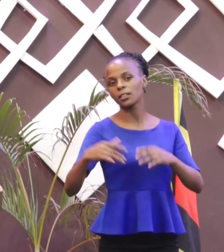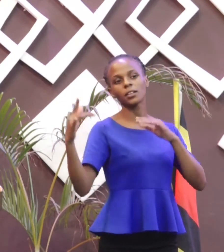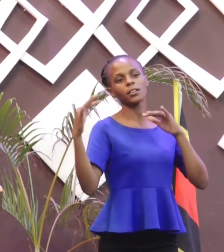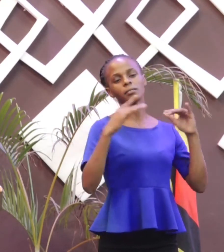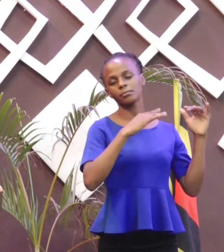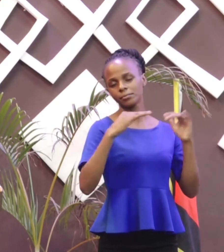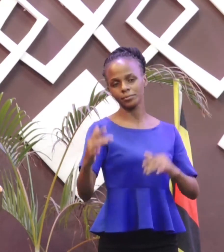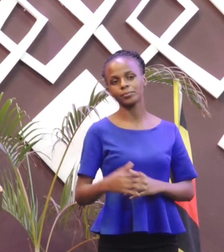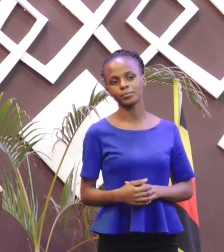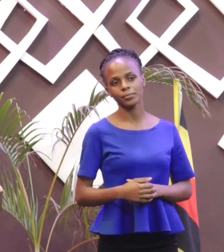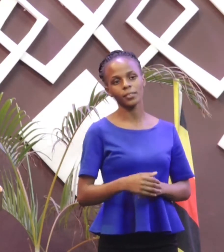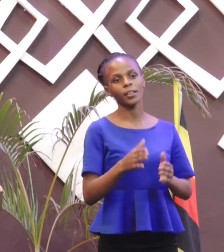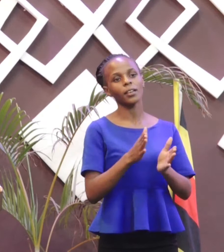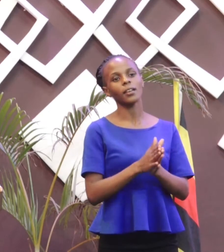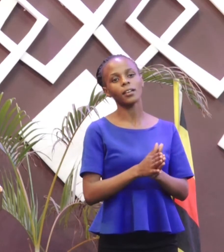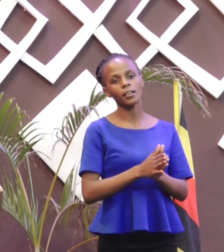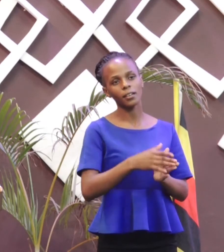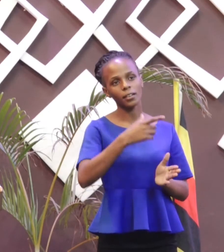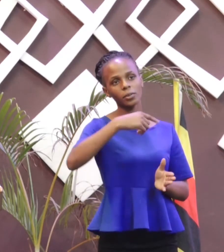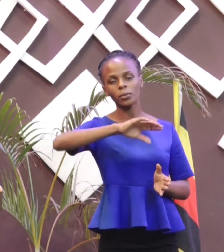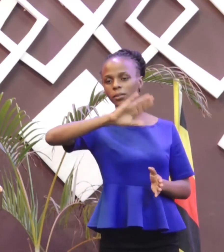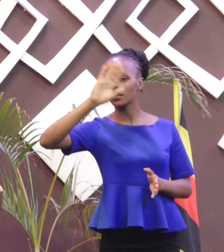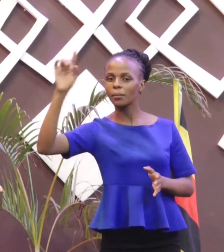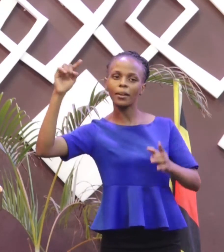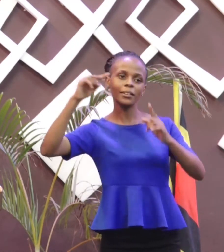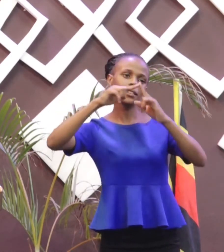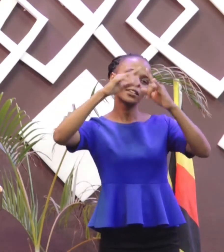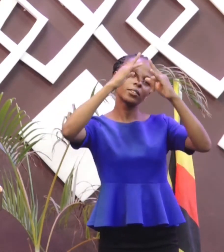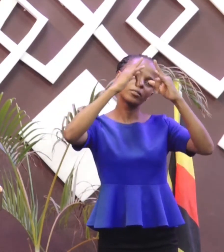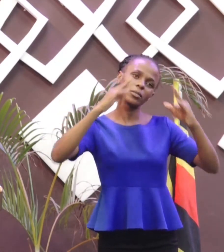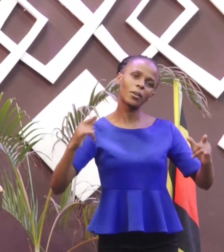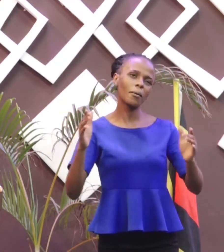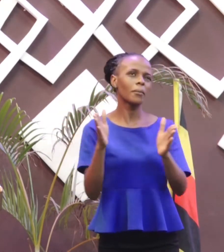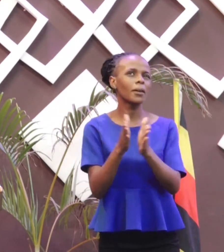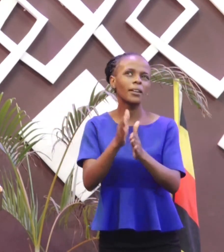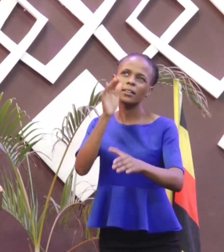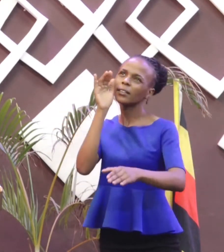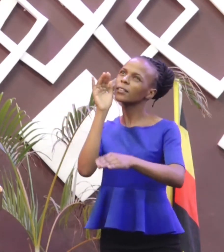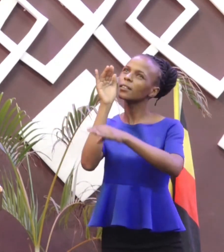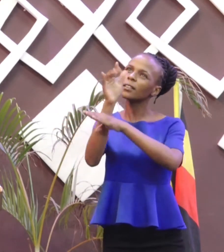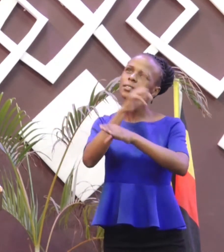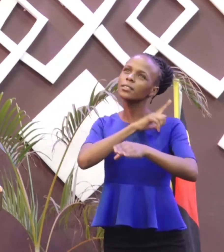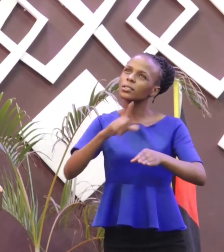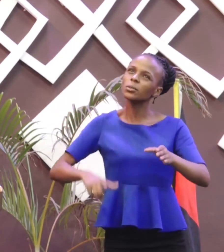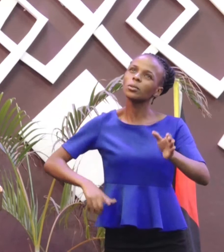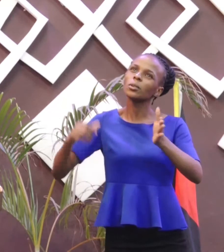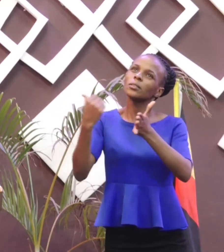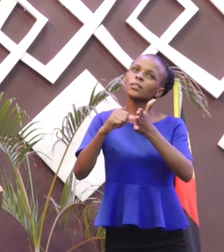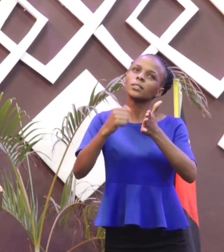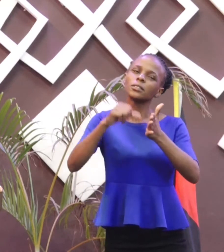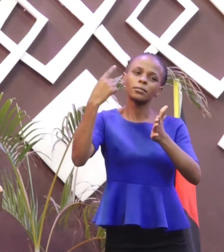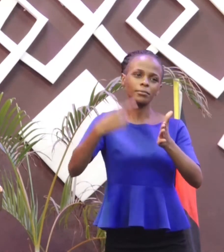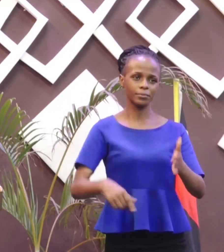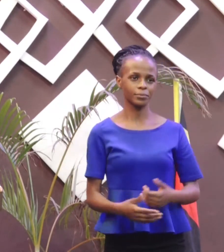guno lwabalema. And they returned to the camp and inquired of the Lord. Ne bakomawo mu kampu ne beebuuza ku